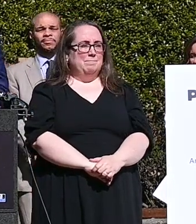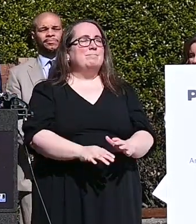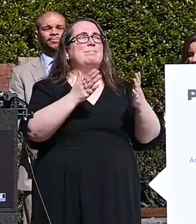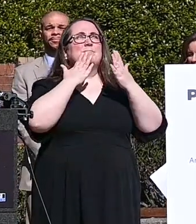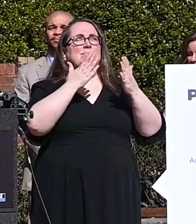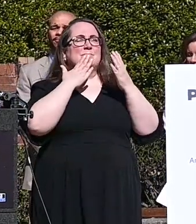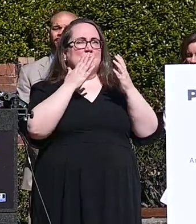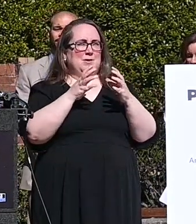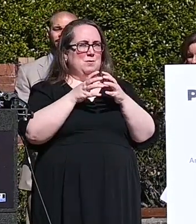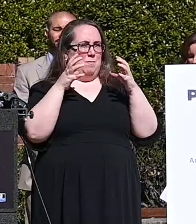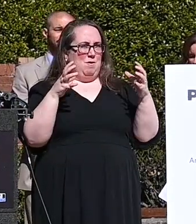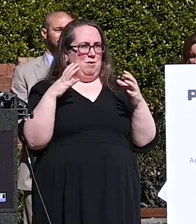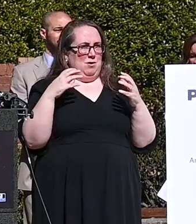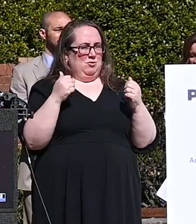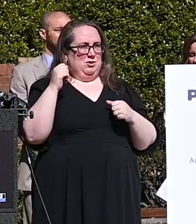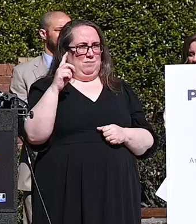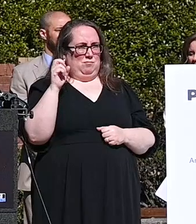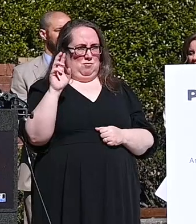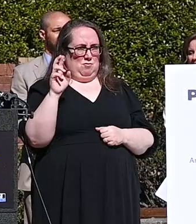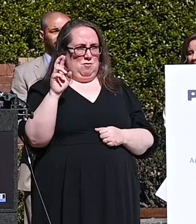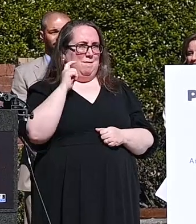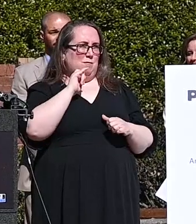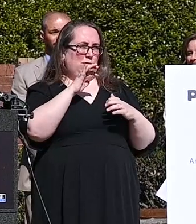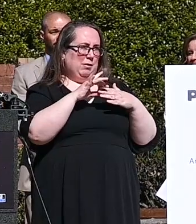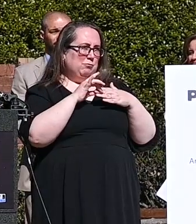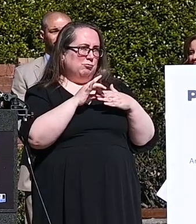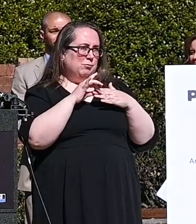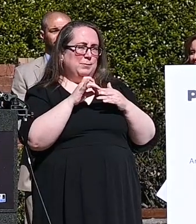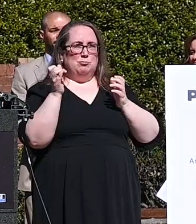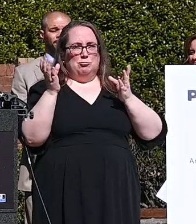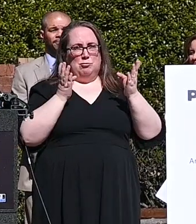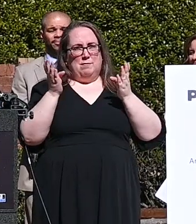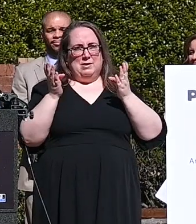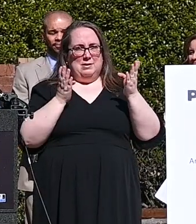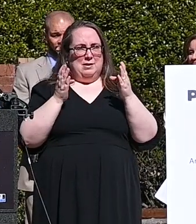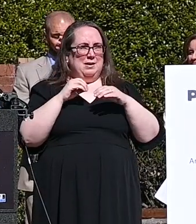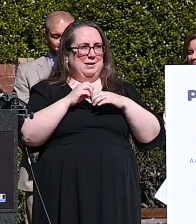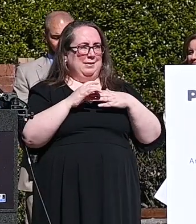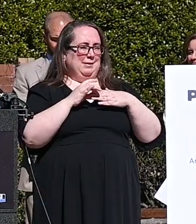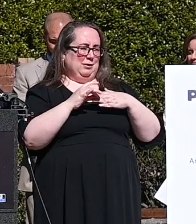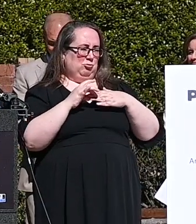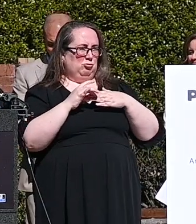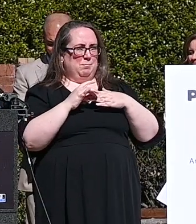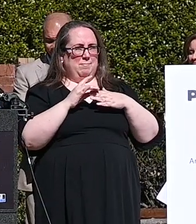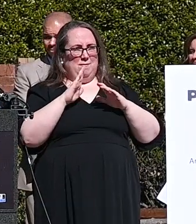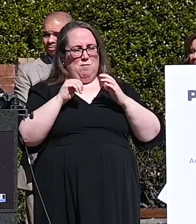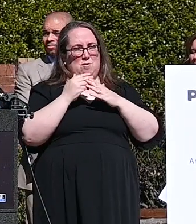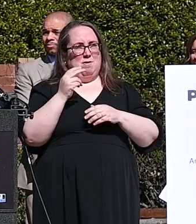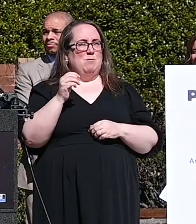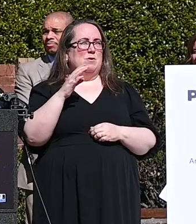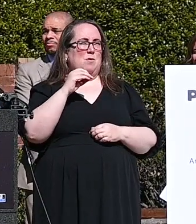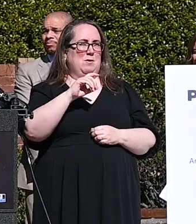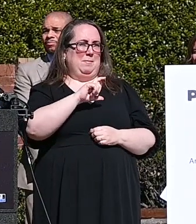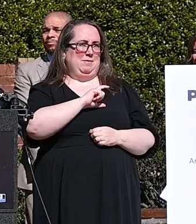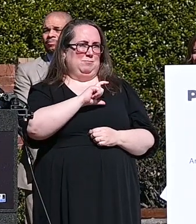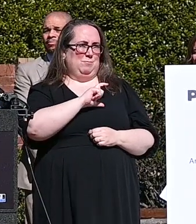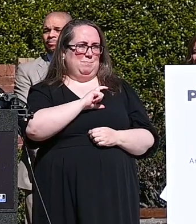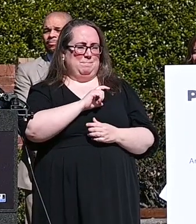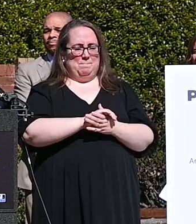Thank you so much, Chief Durr, for your leadership and service and the leadership and service of our entire Howard County Police